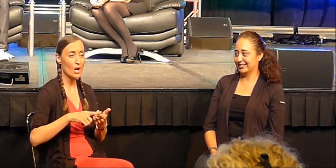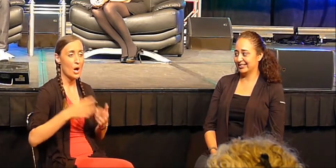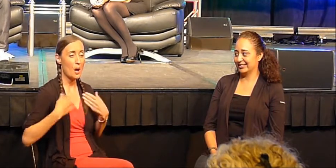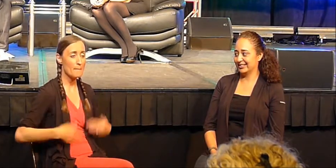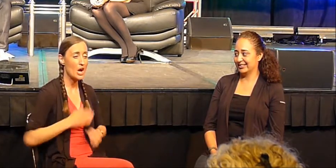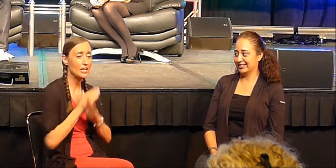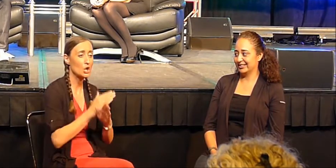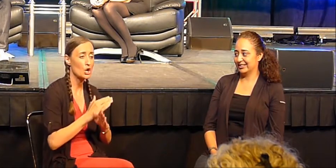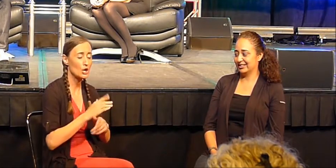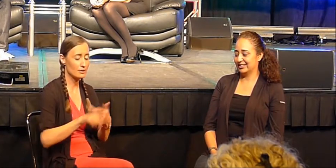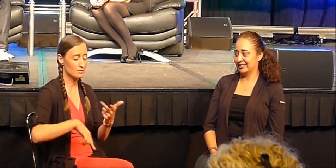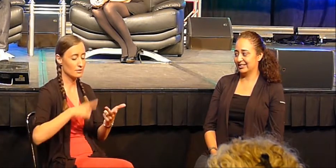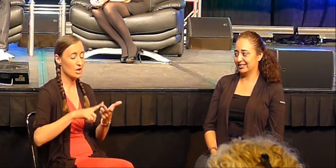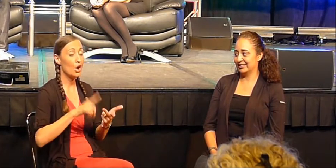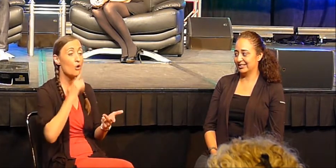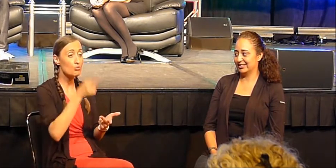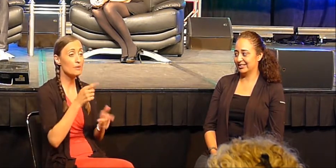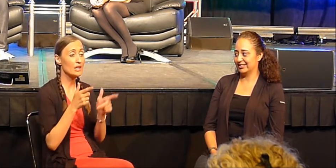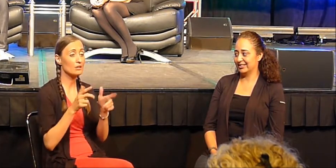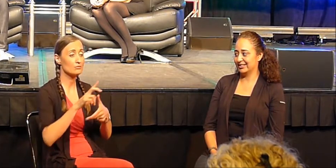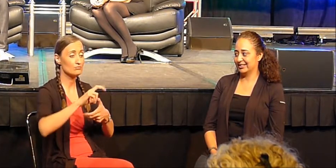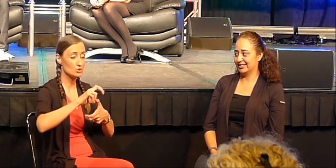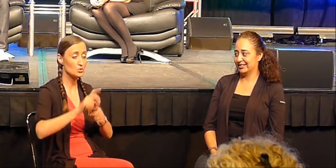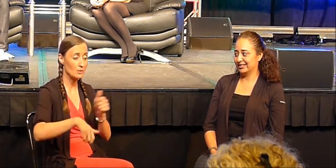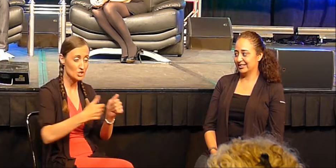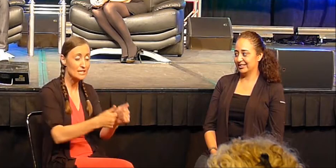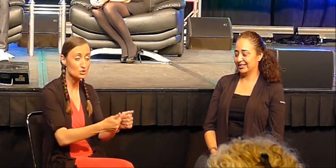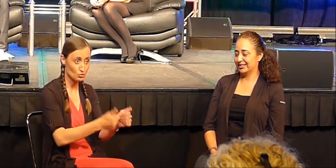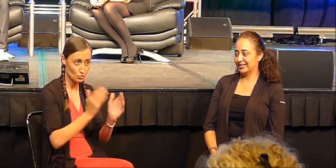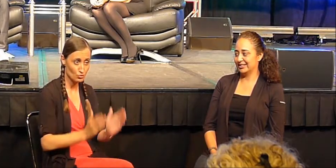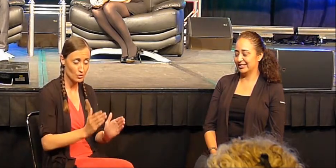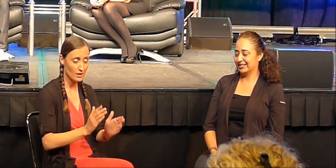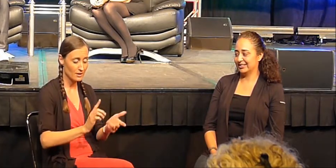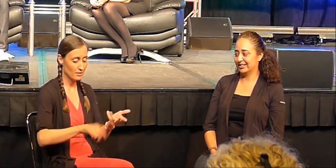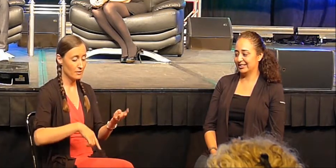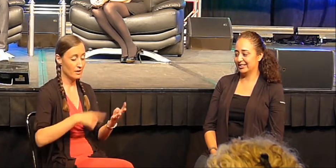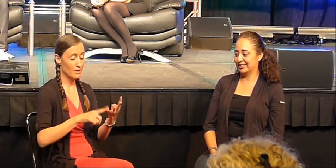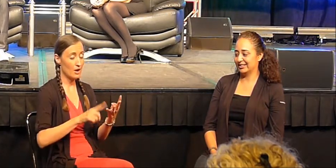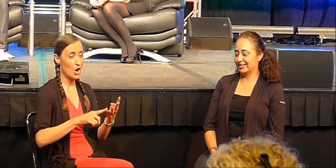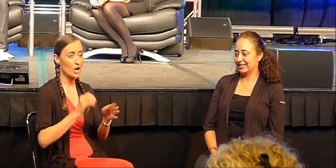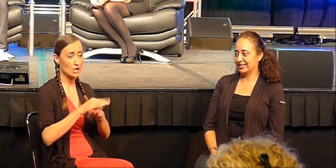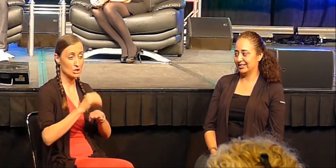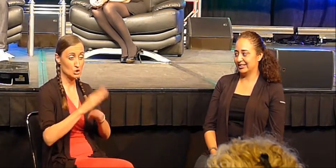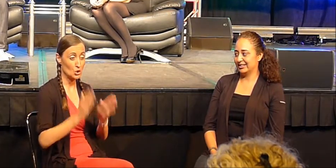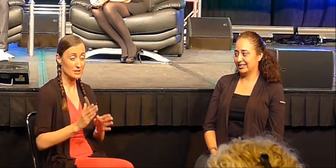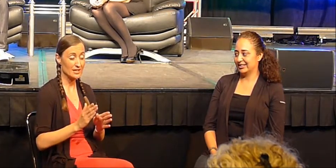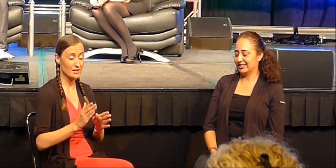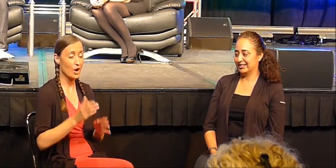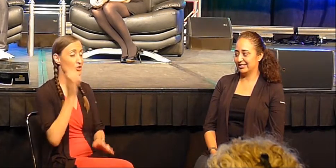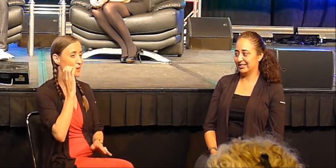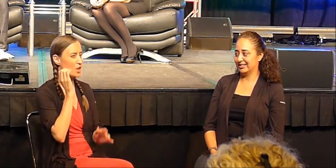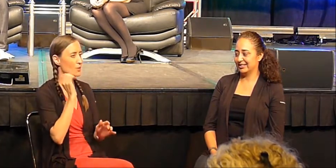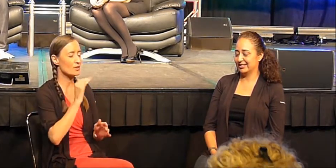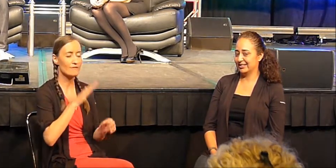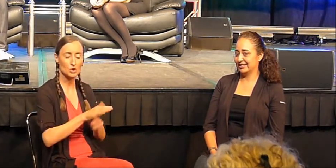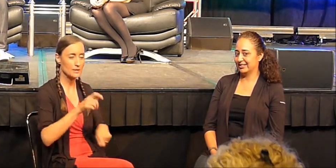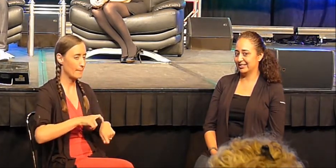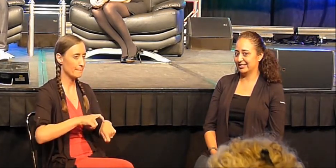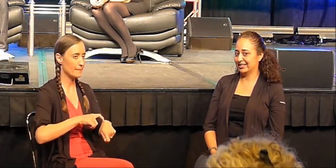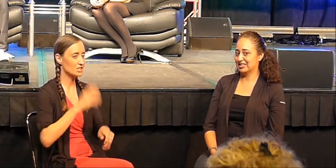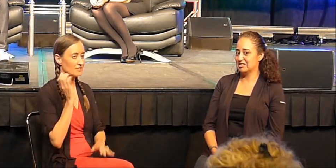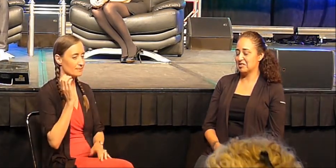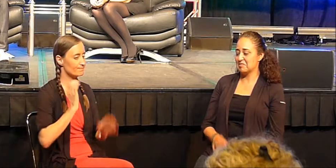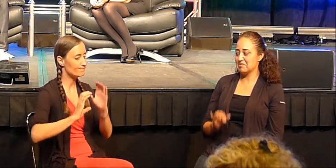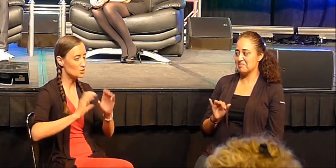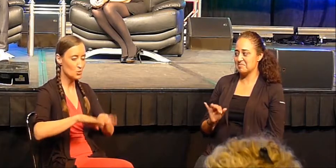I want a real storm chaser. And I want the guy who's our consultant to be on the radio with you all the time. And if